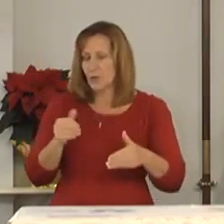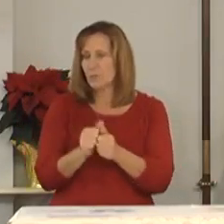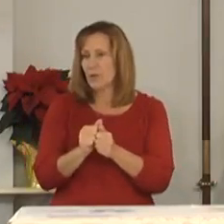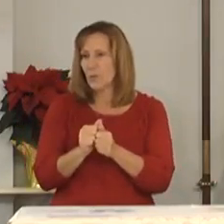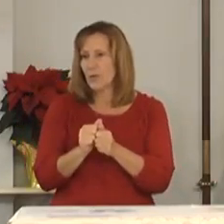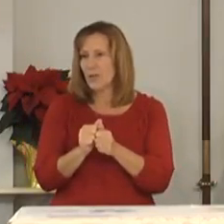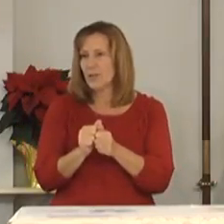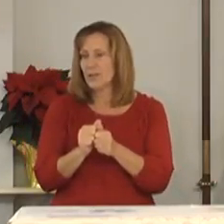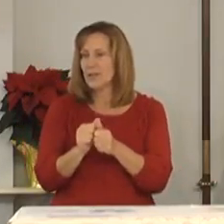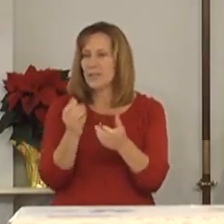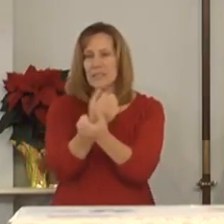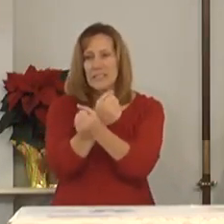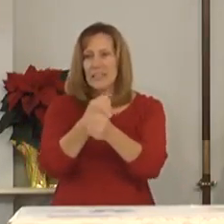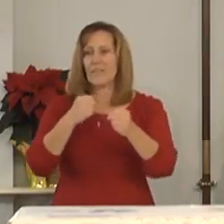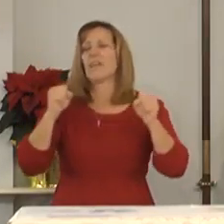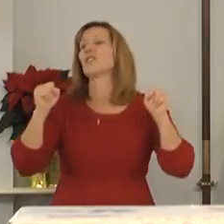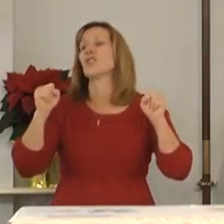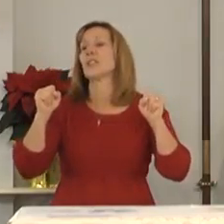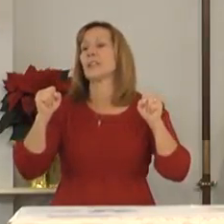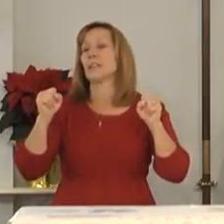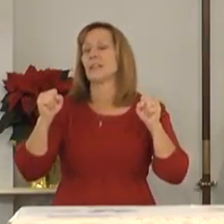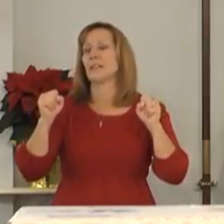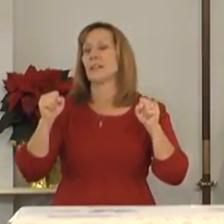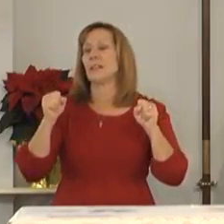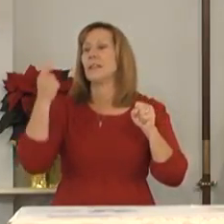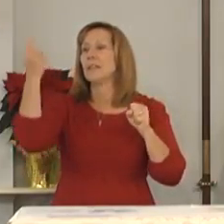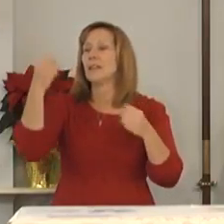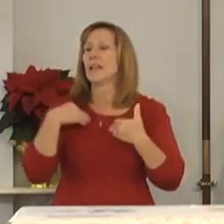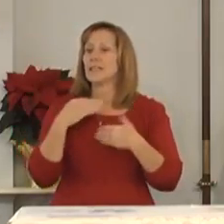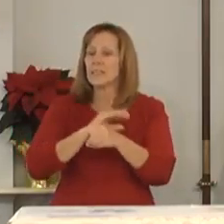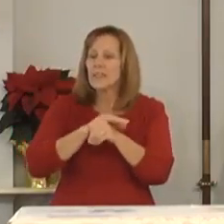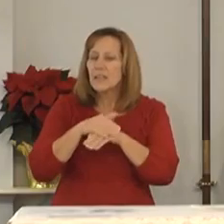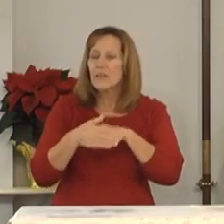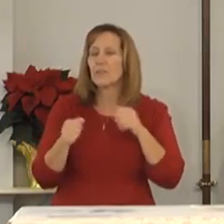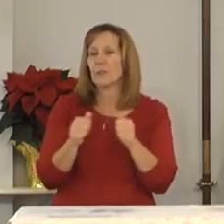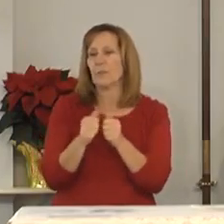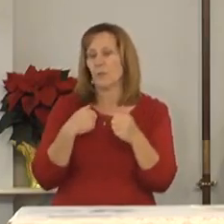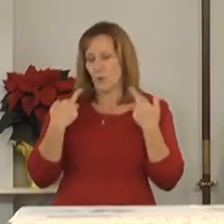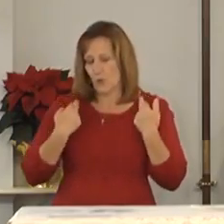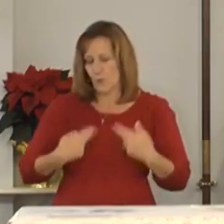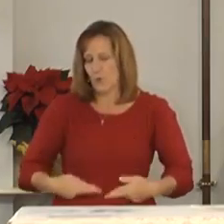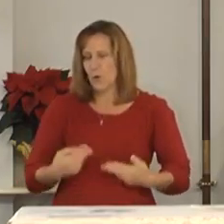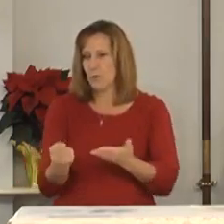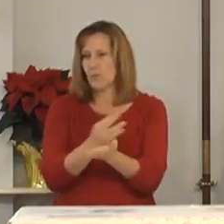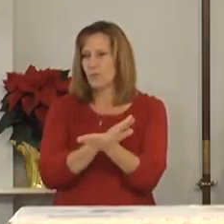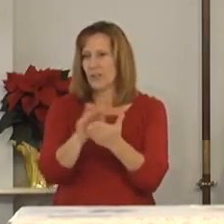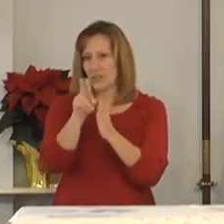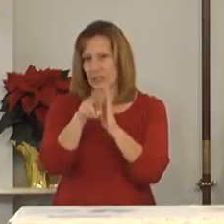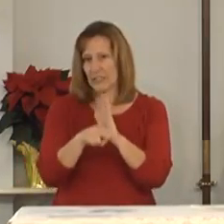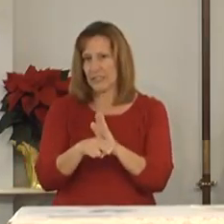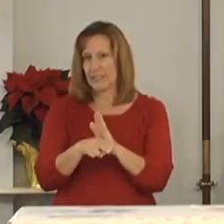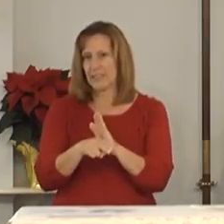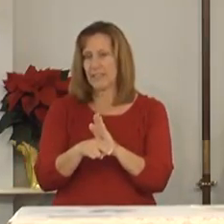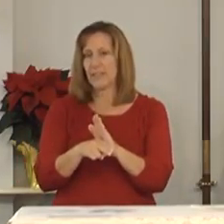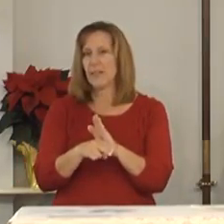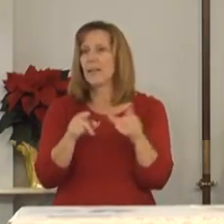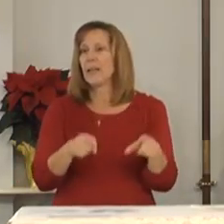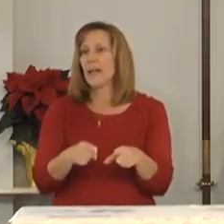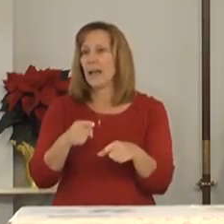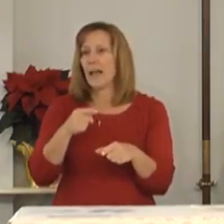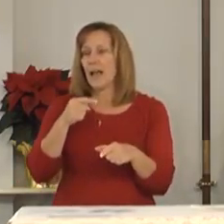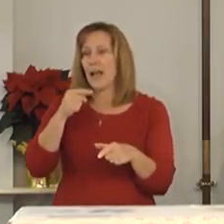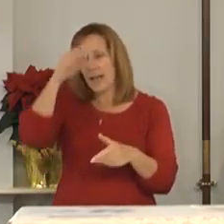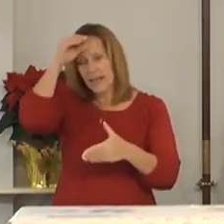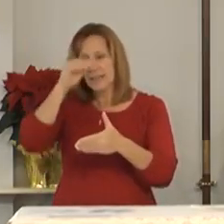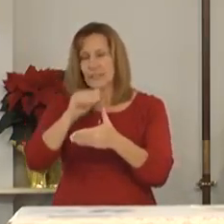with the garments of salvation. He has covered me with the robe of righteousness. As a